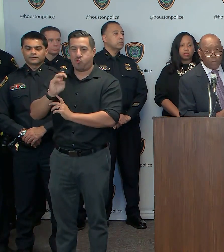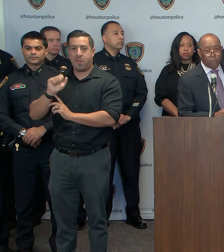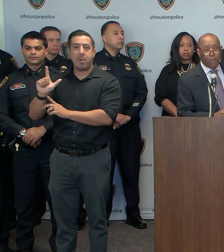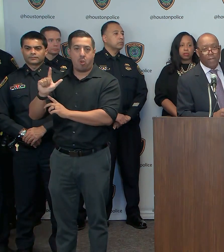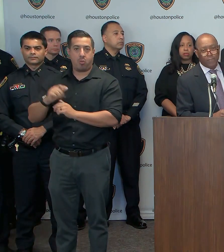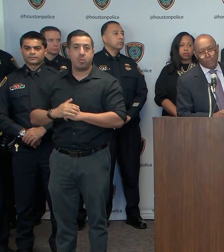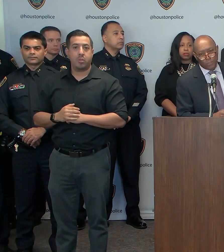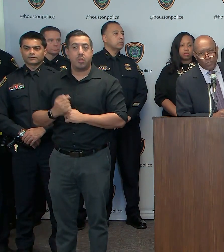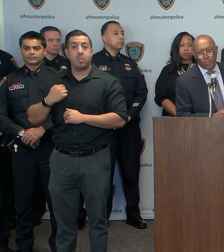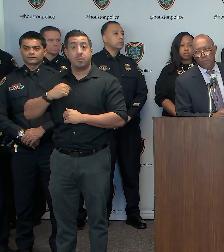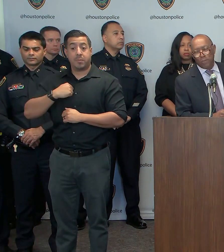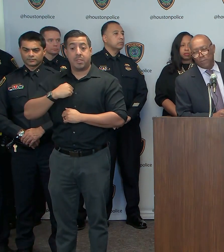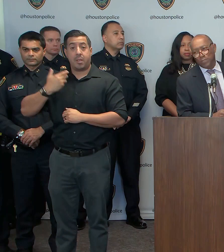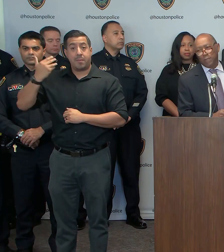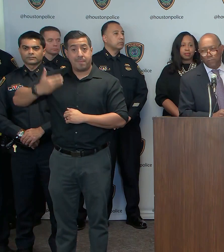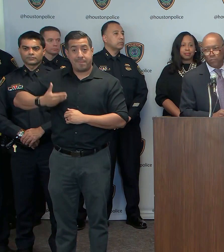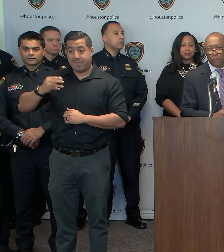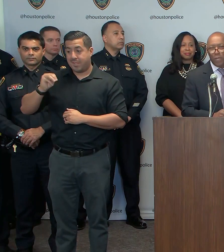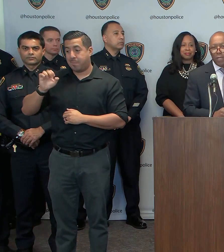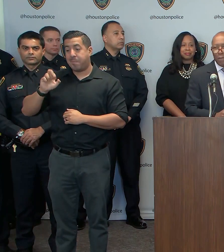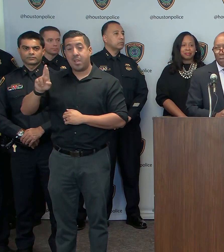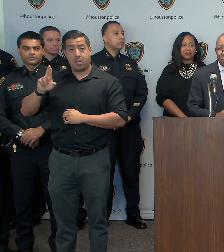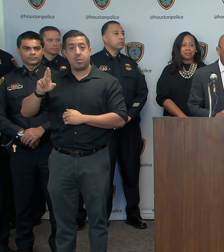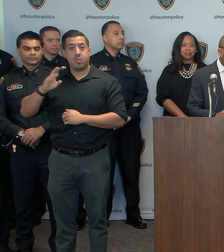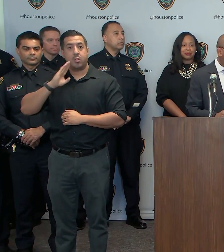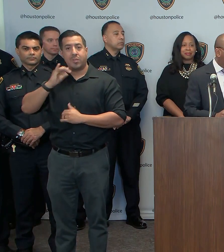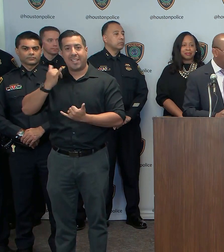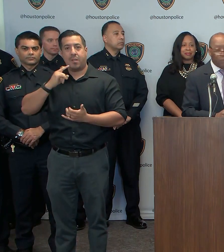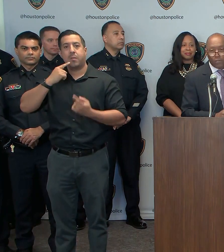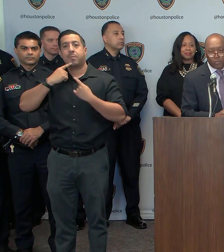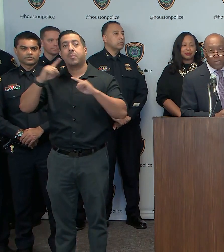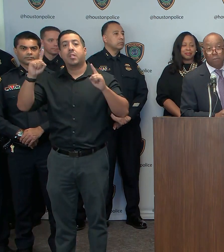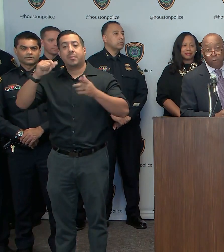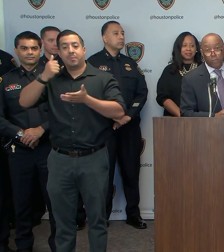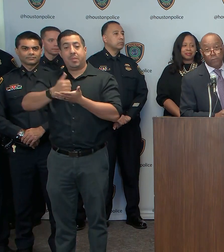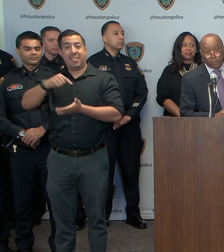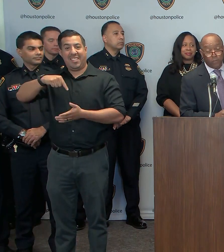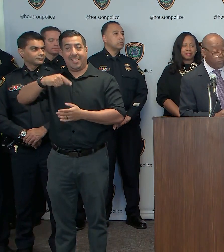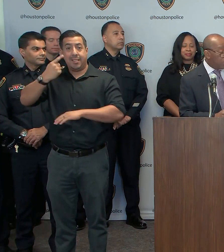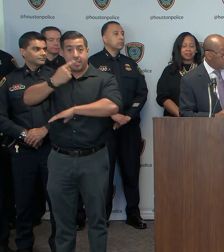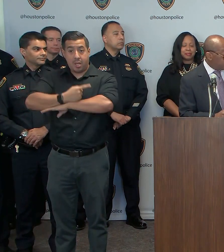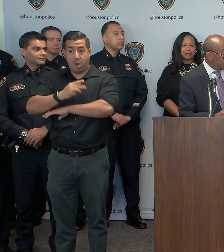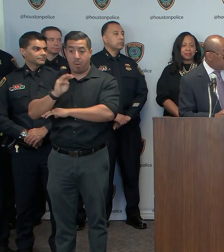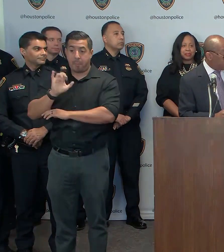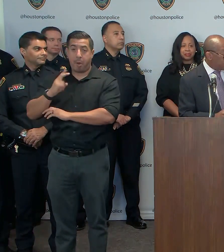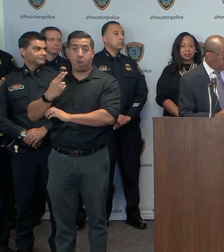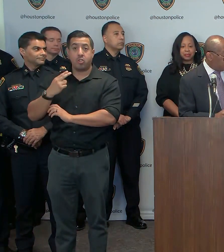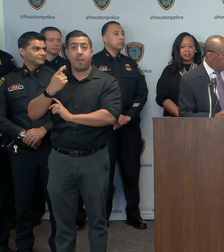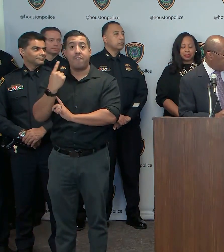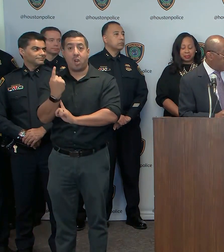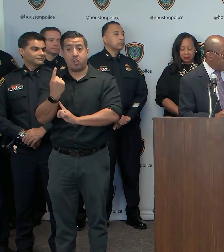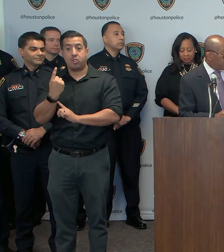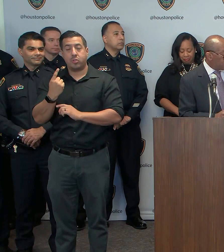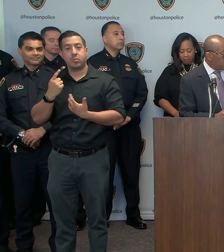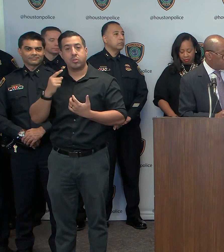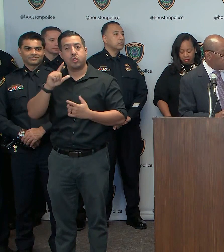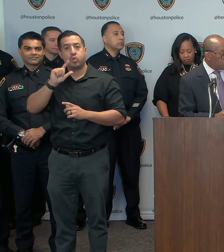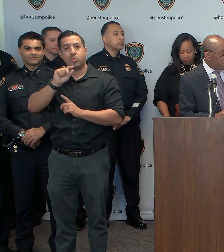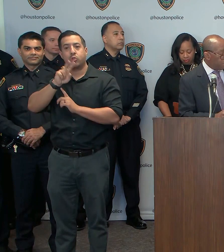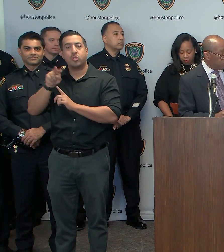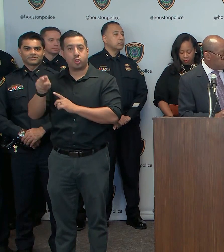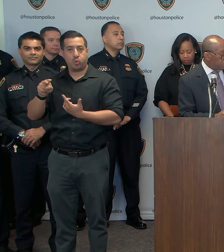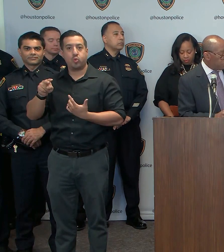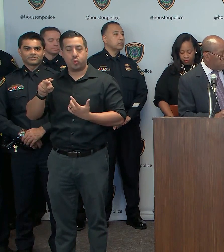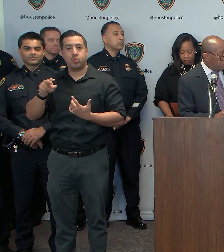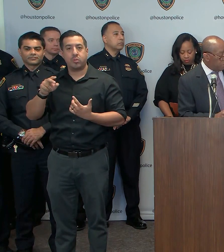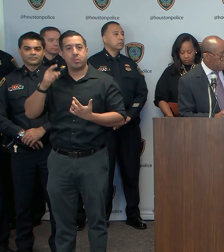So therefore I, Sylvester Turner, Mayor of the City of Houston, hereby proudly proclaim this day, March 1st, 2022, as March on